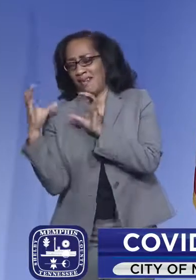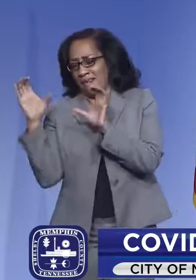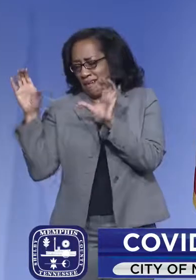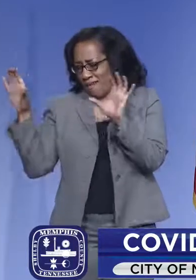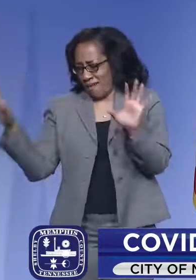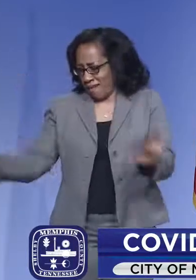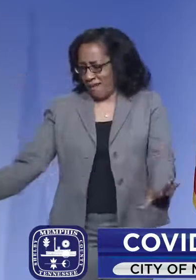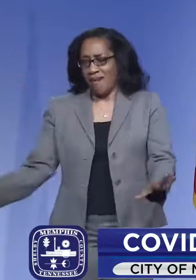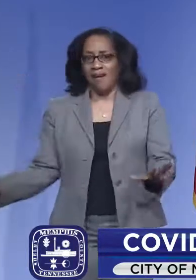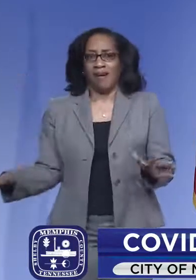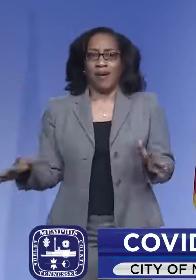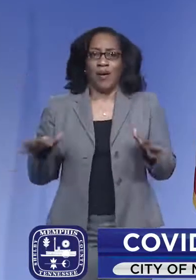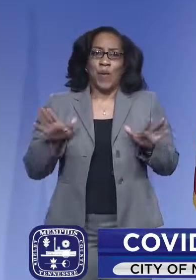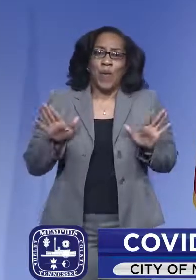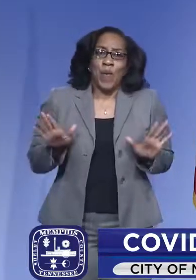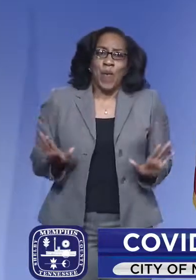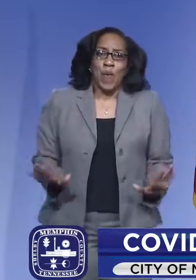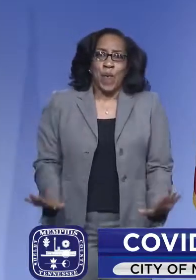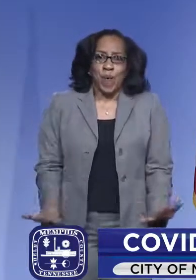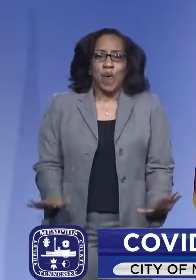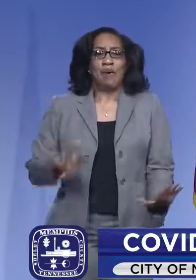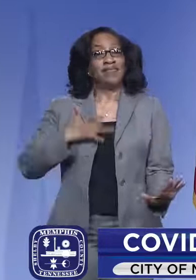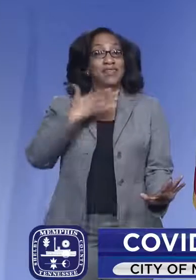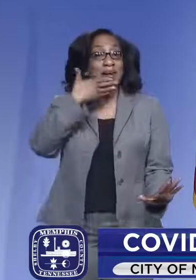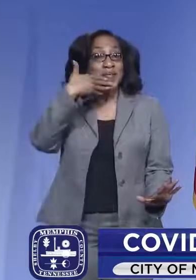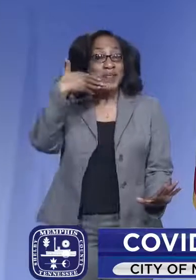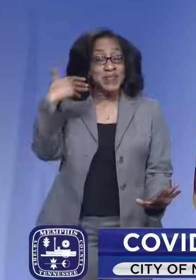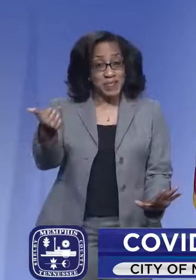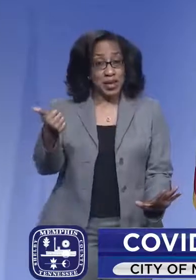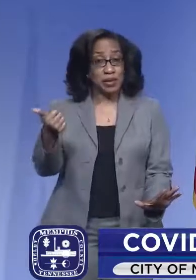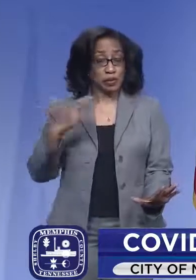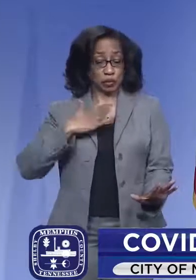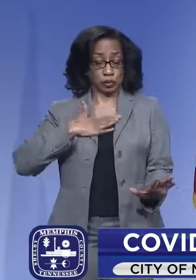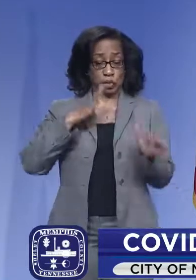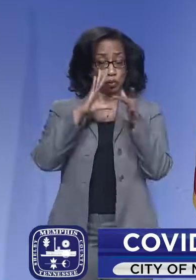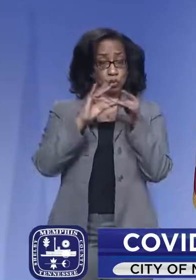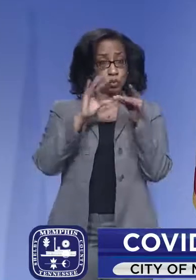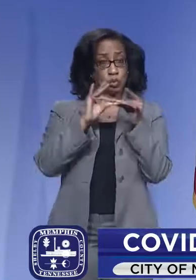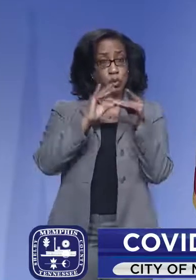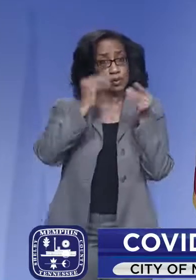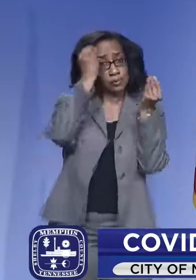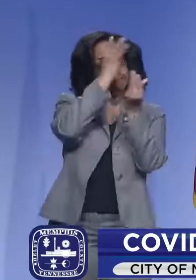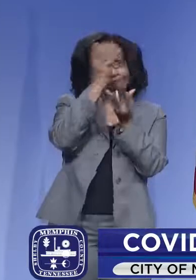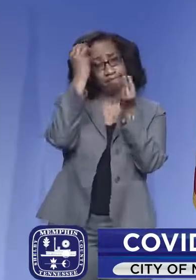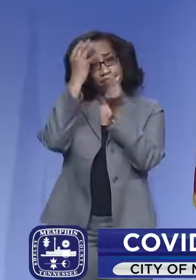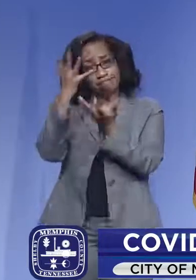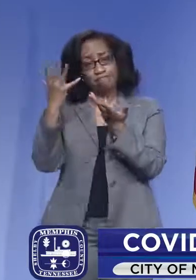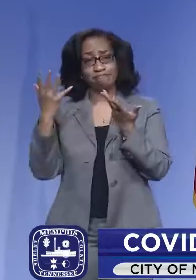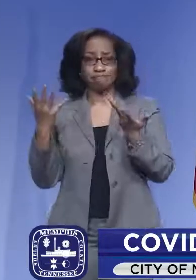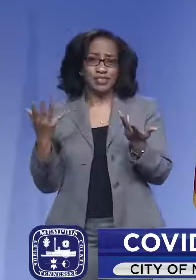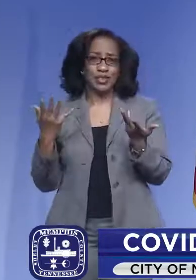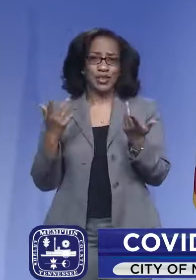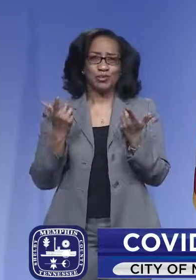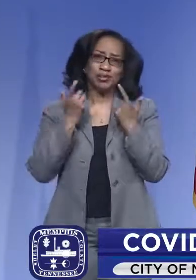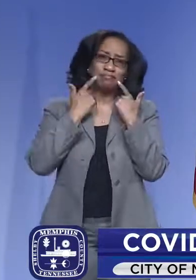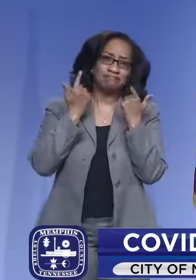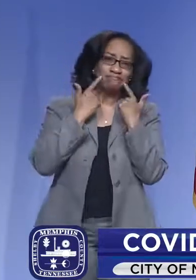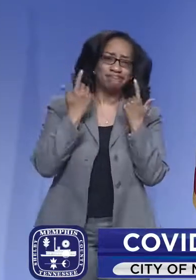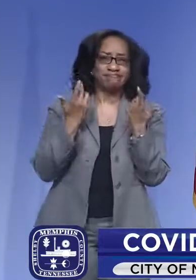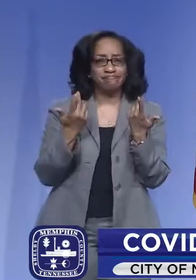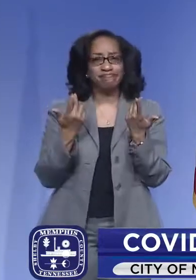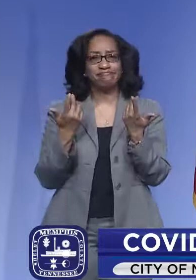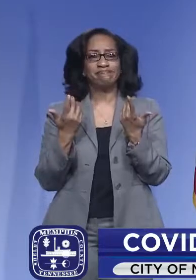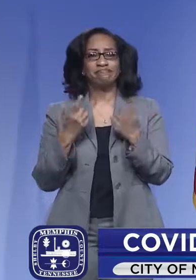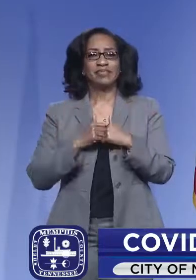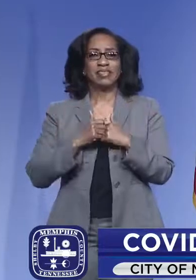So just really trying to share stories and a lighthearted approach to actually getting a vaccine, because it really is part